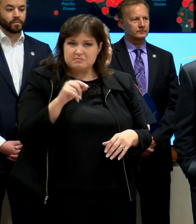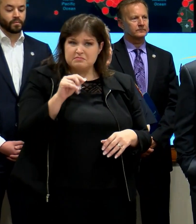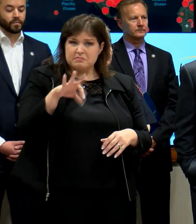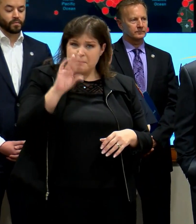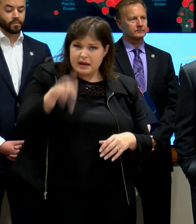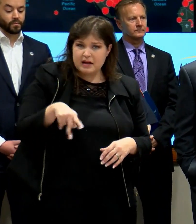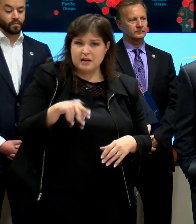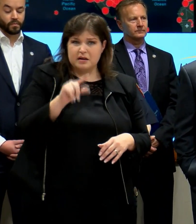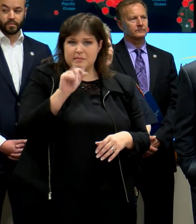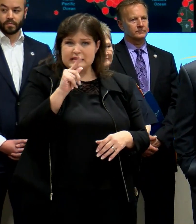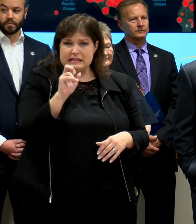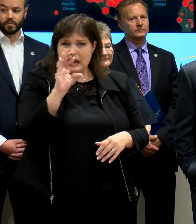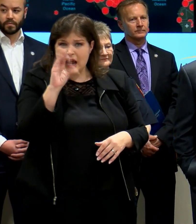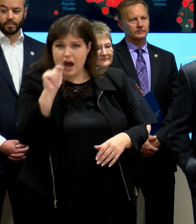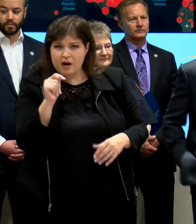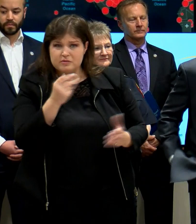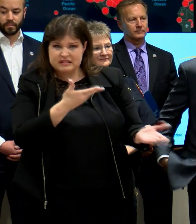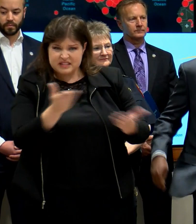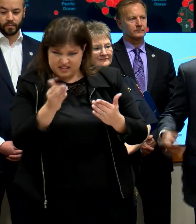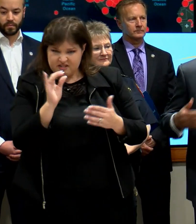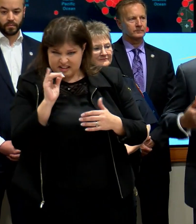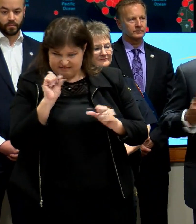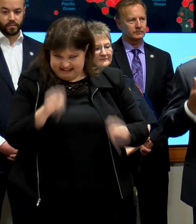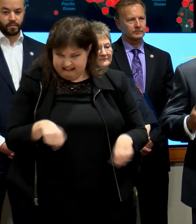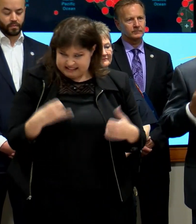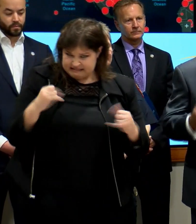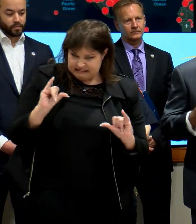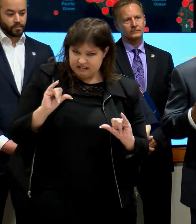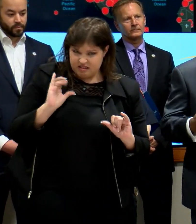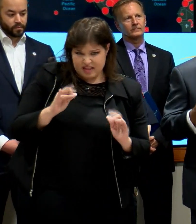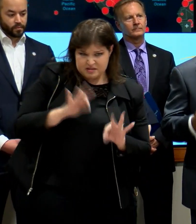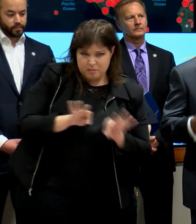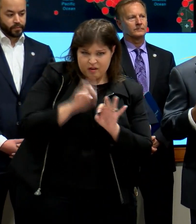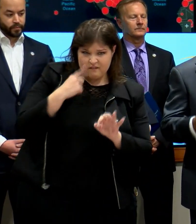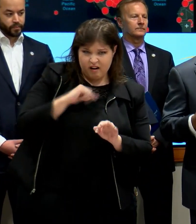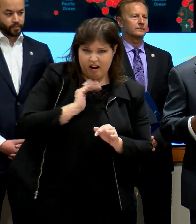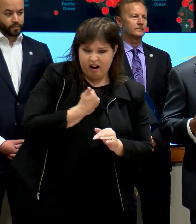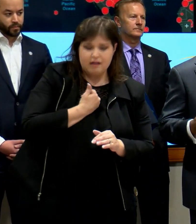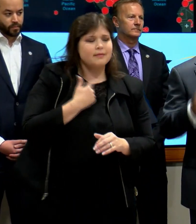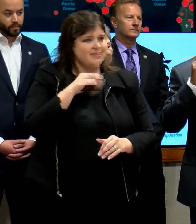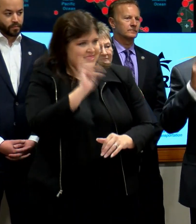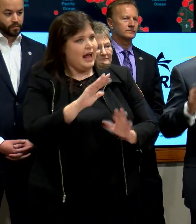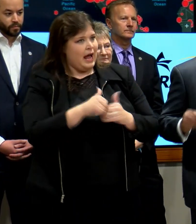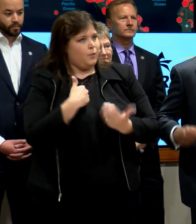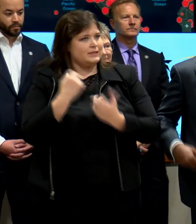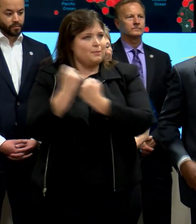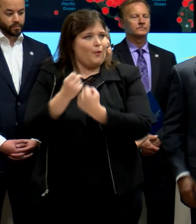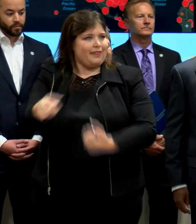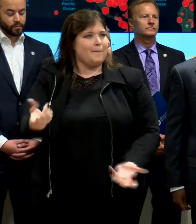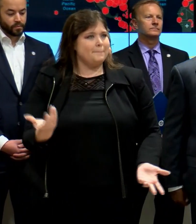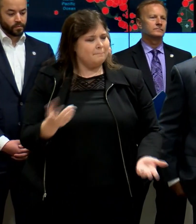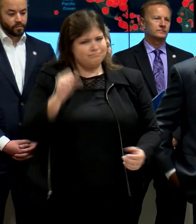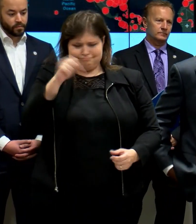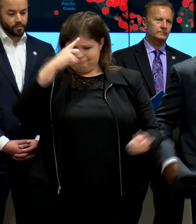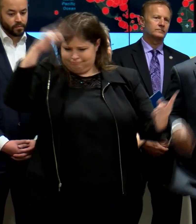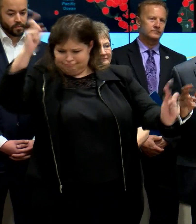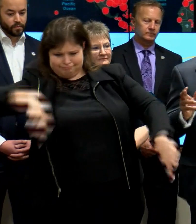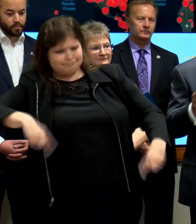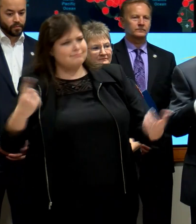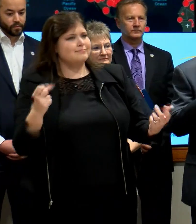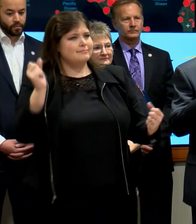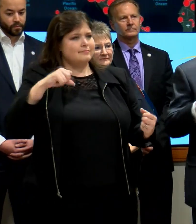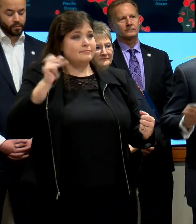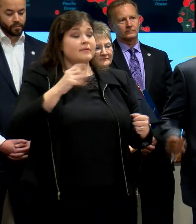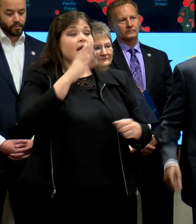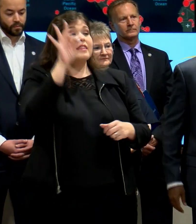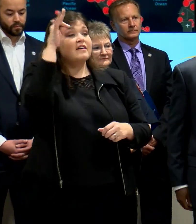delivery. That's important. And so, that's one way we can be supportive. And then on the federal level, the bill that's making